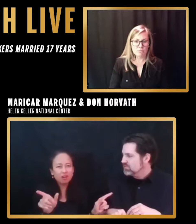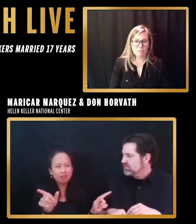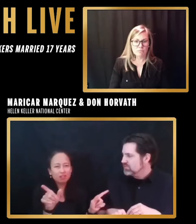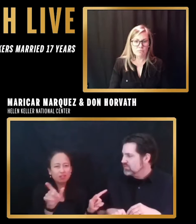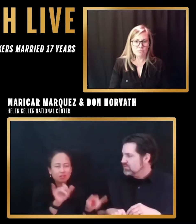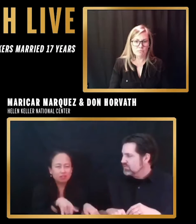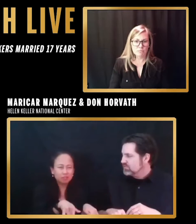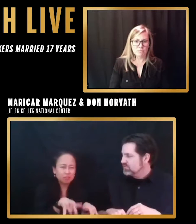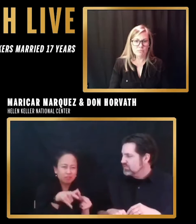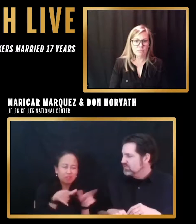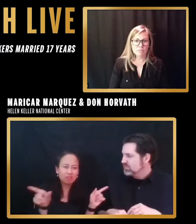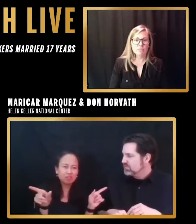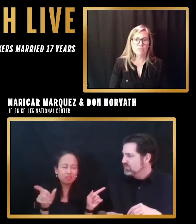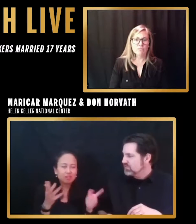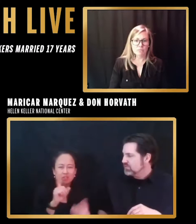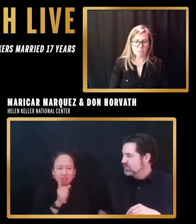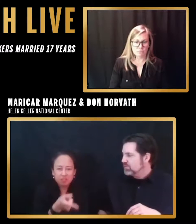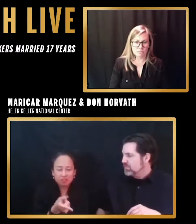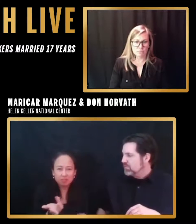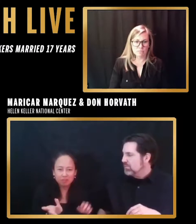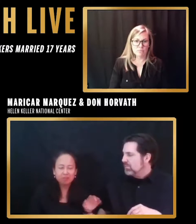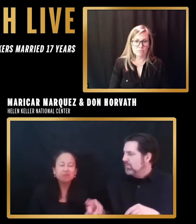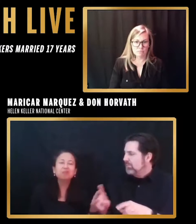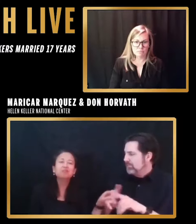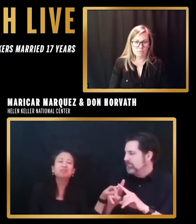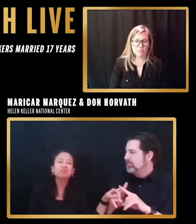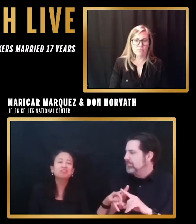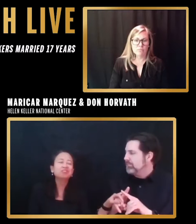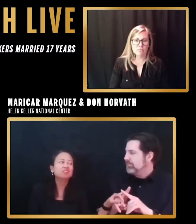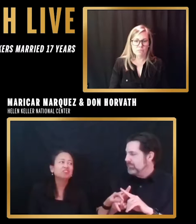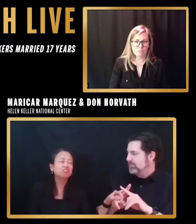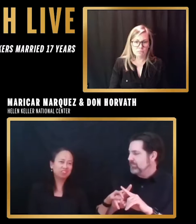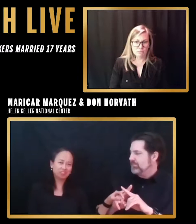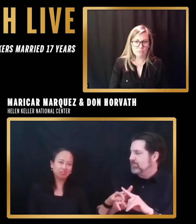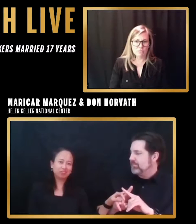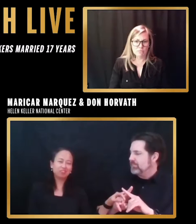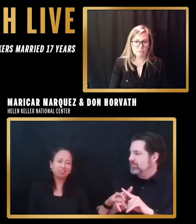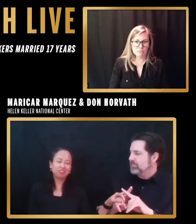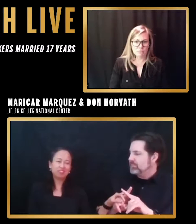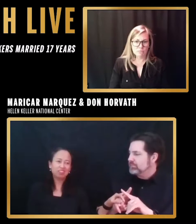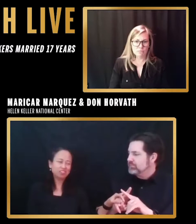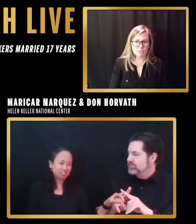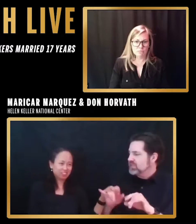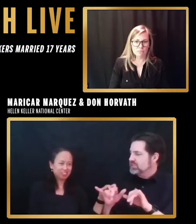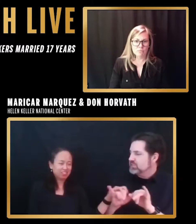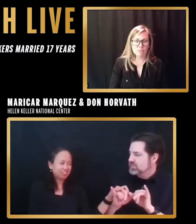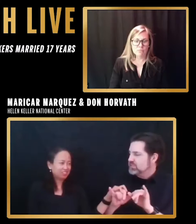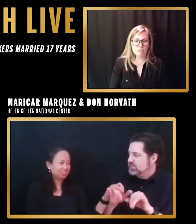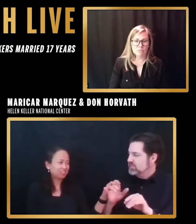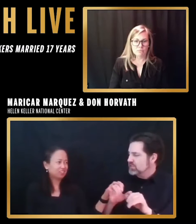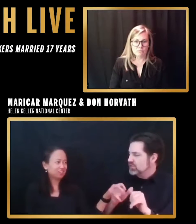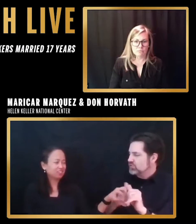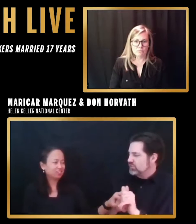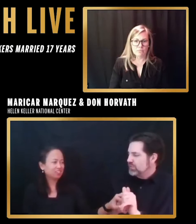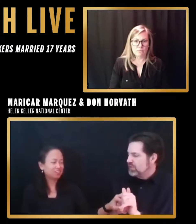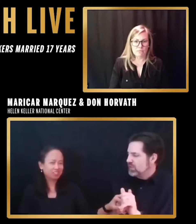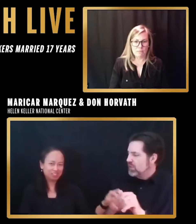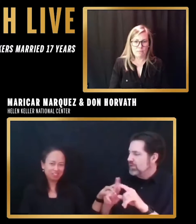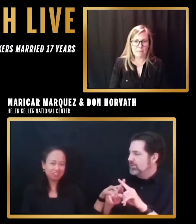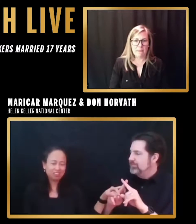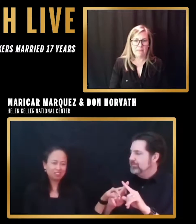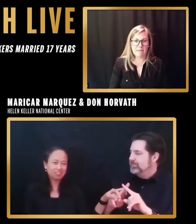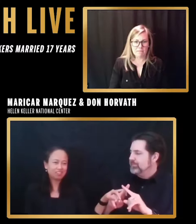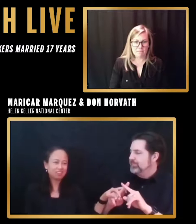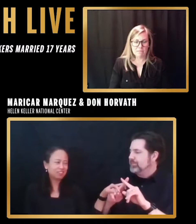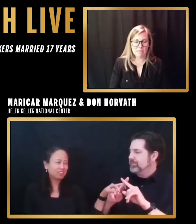visual language to a tactile language. So it's very similar, but there are some differences that have to be accounted